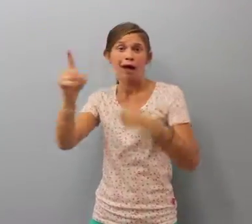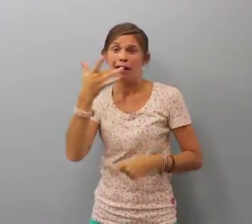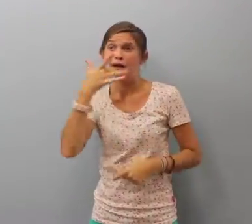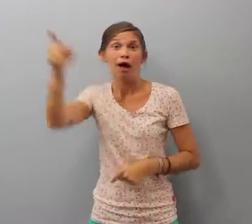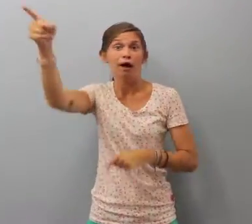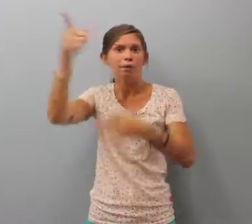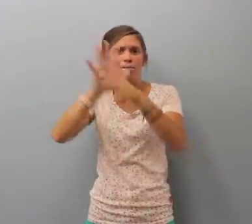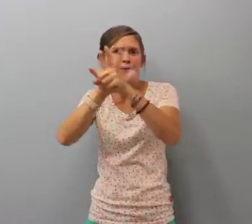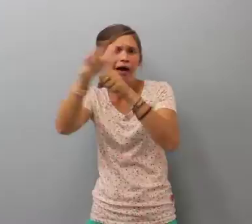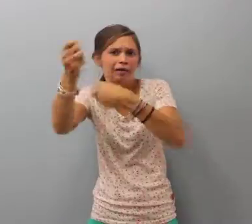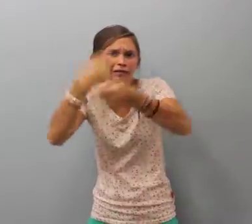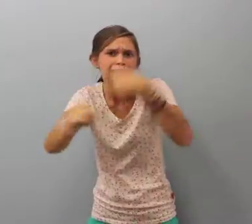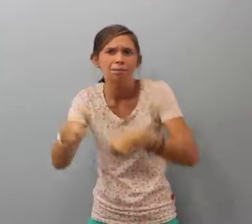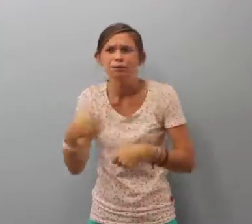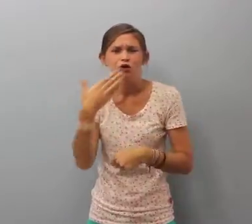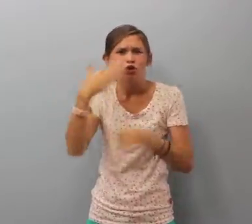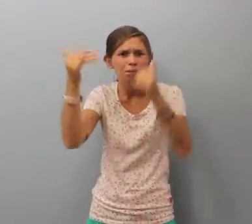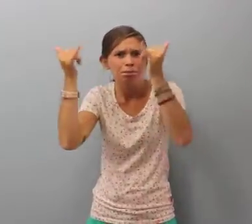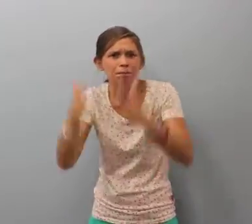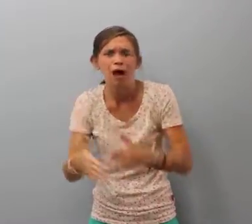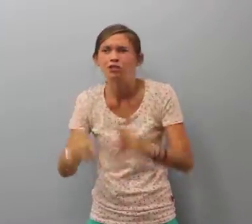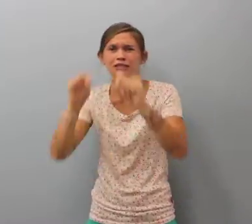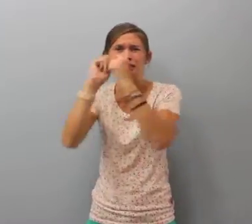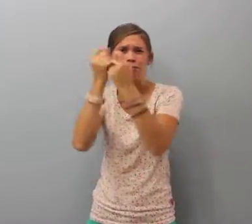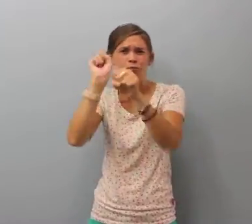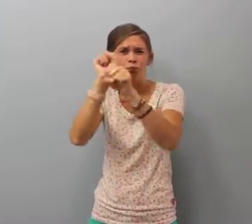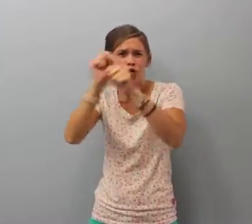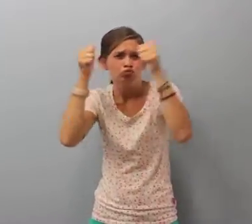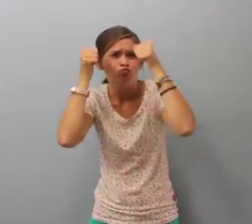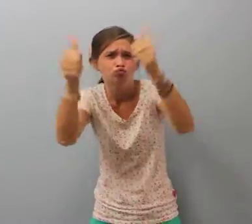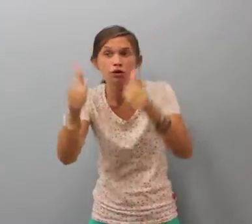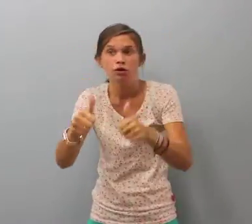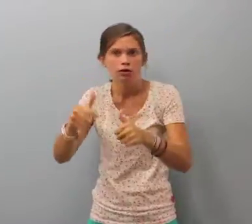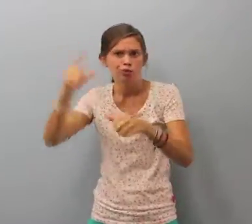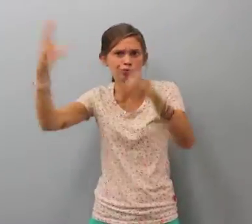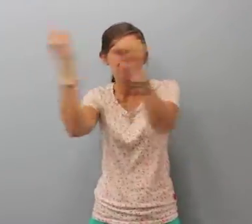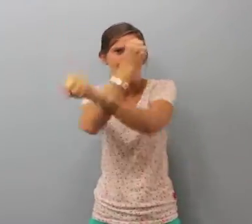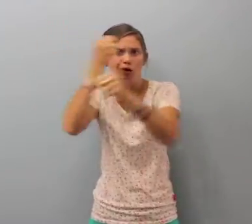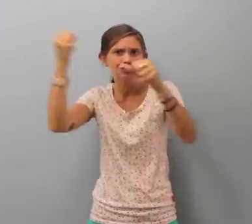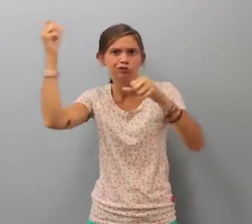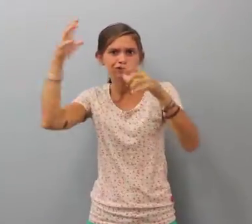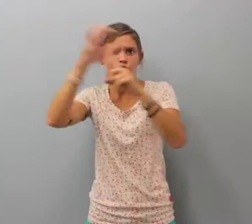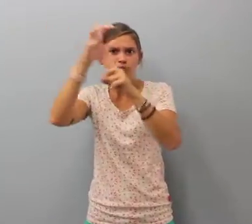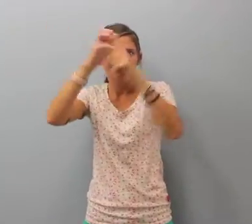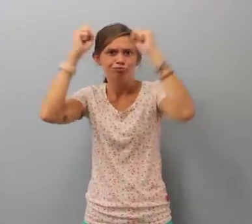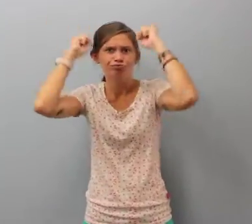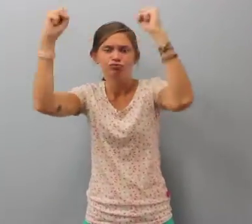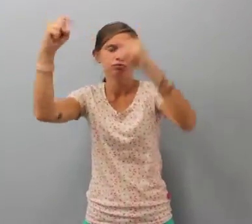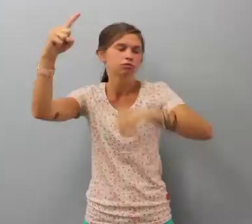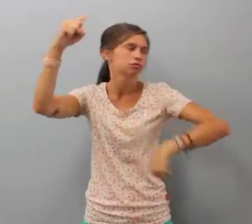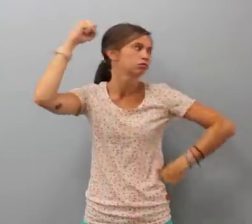the tournament, but they had plenty of players and substitutes. They actually won the